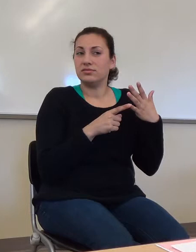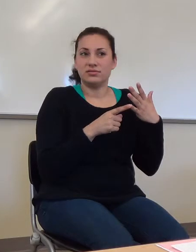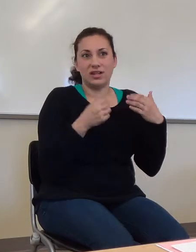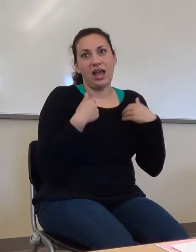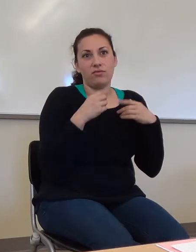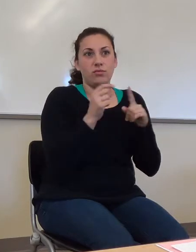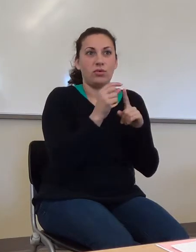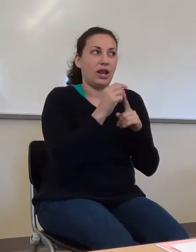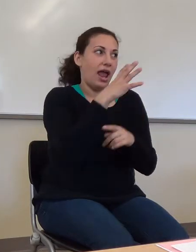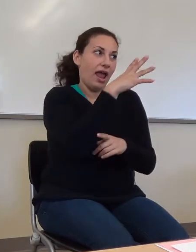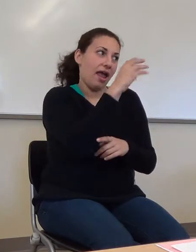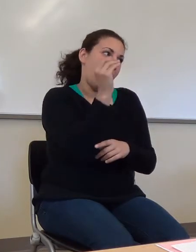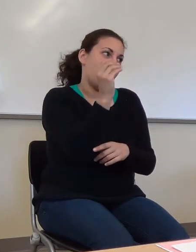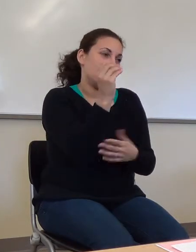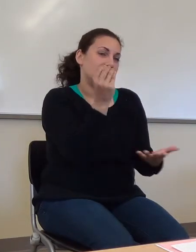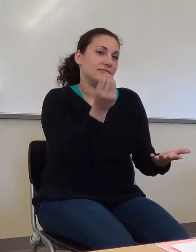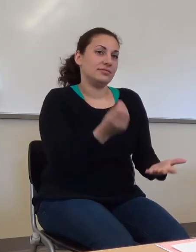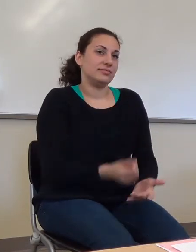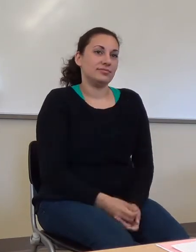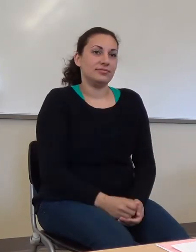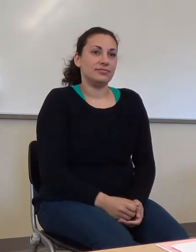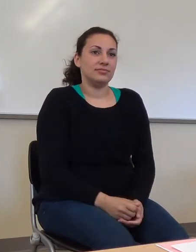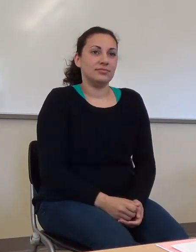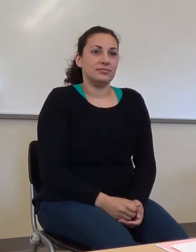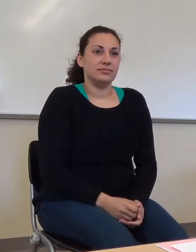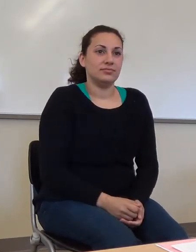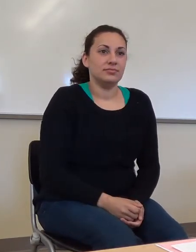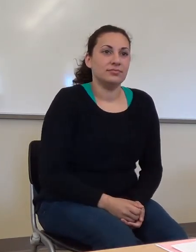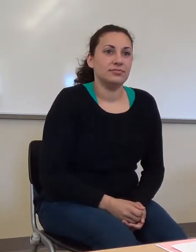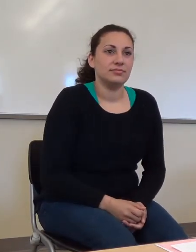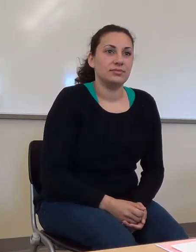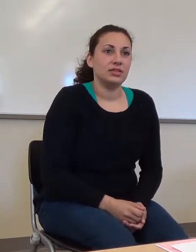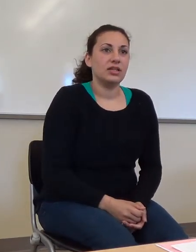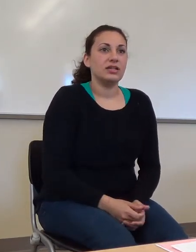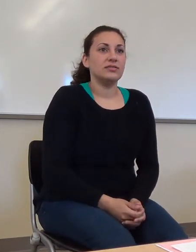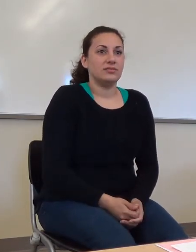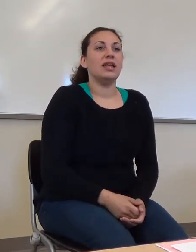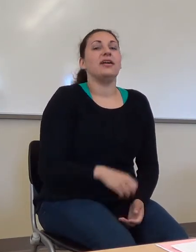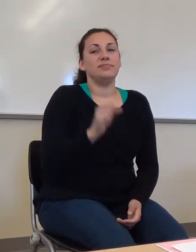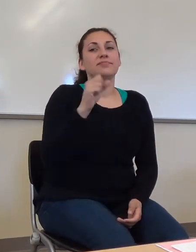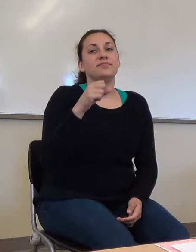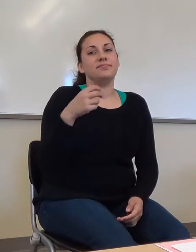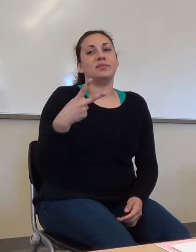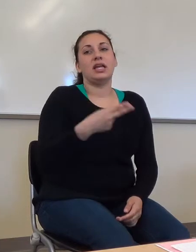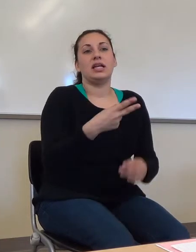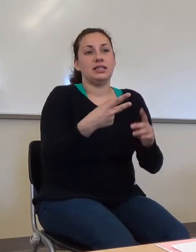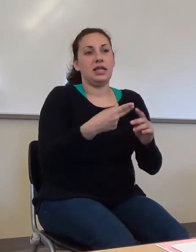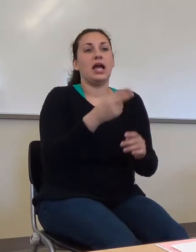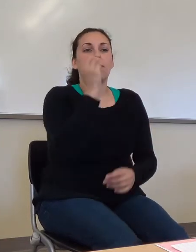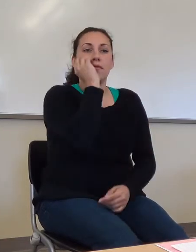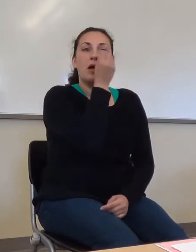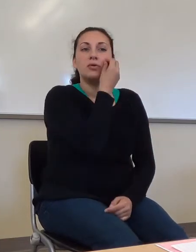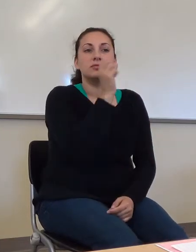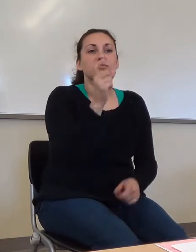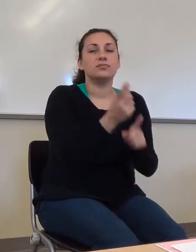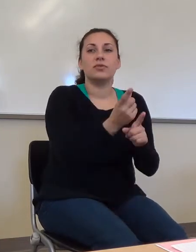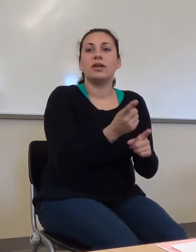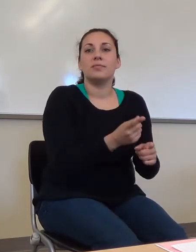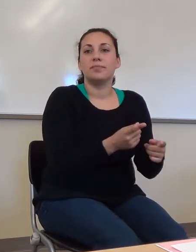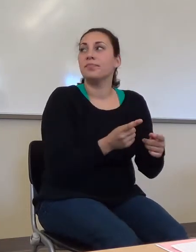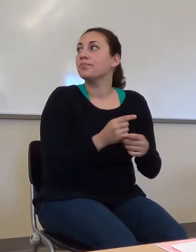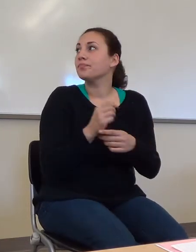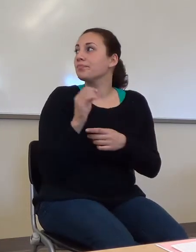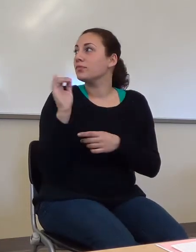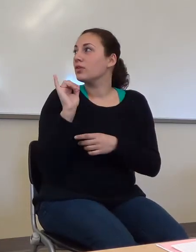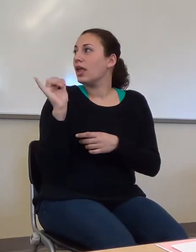least, okay? And the last example is the flowers, okay? So I was kind of looking for people,